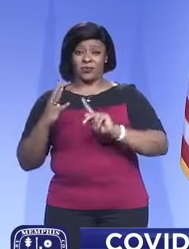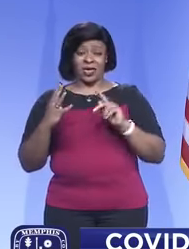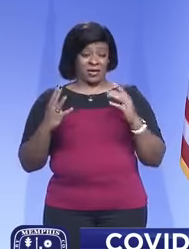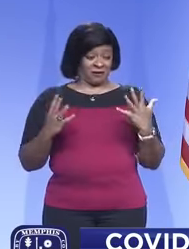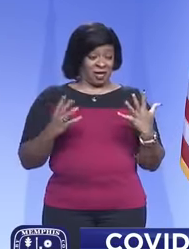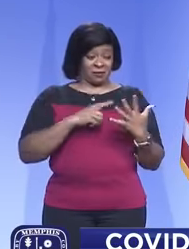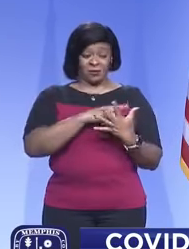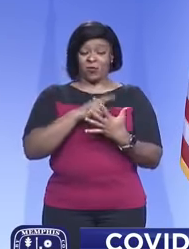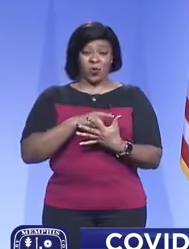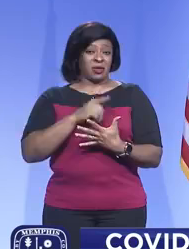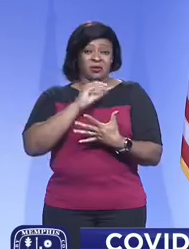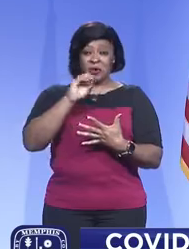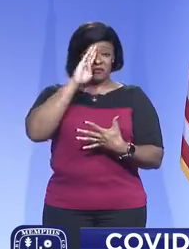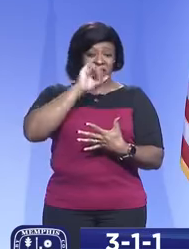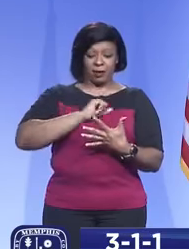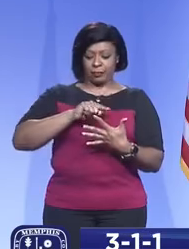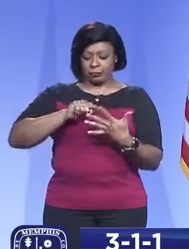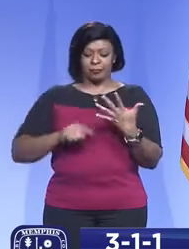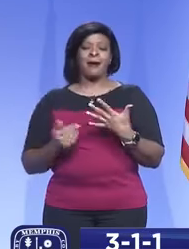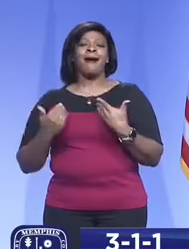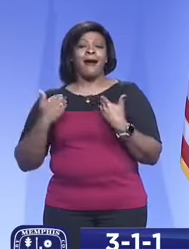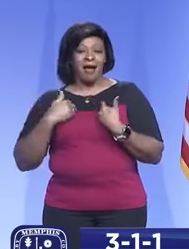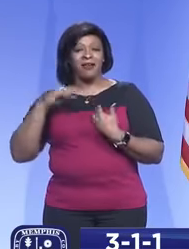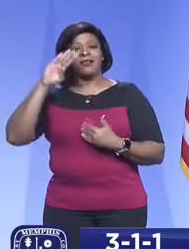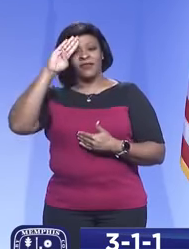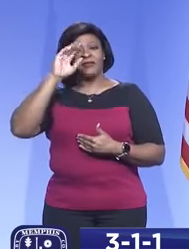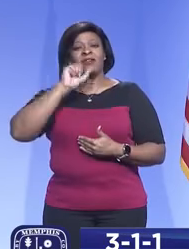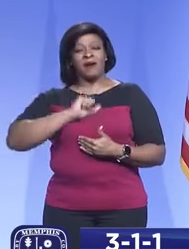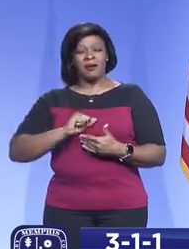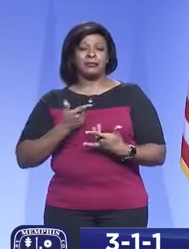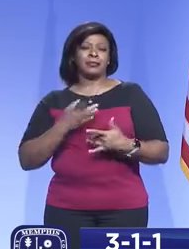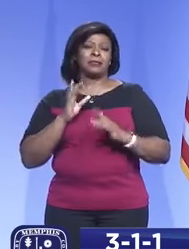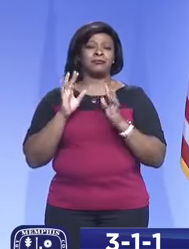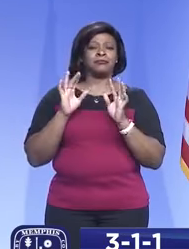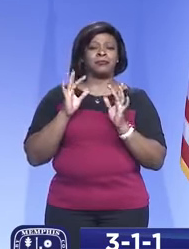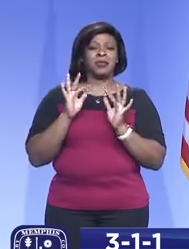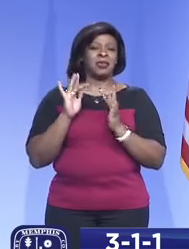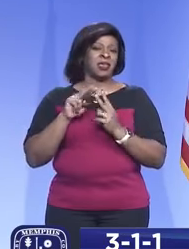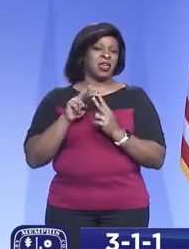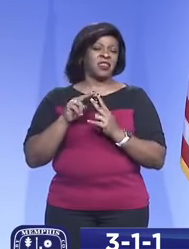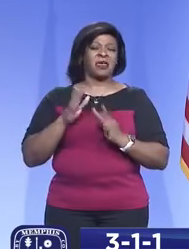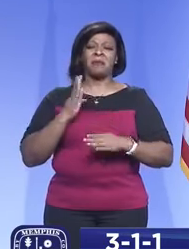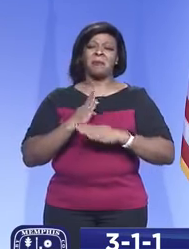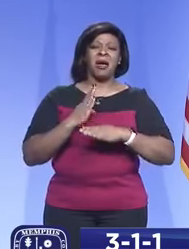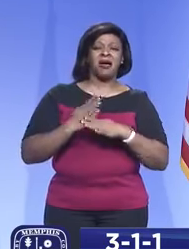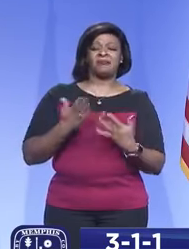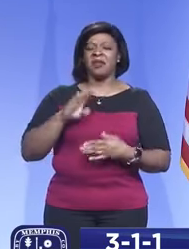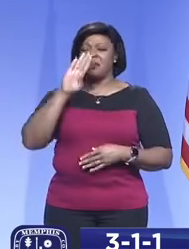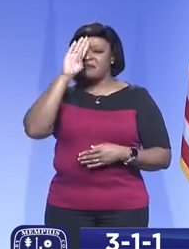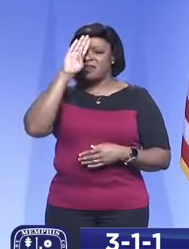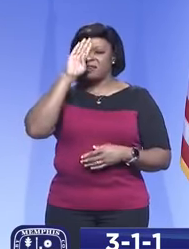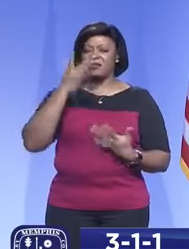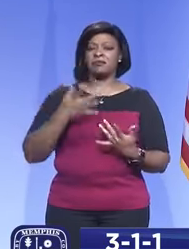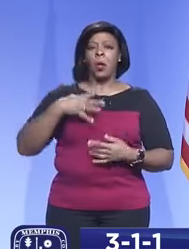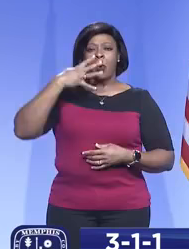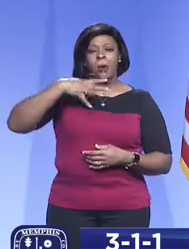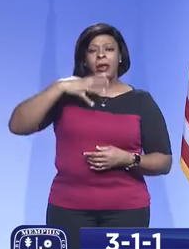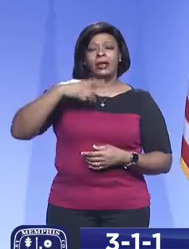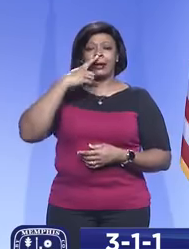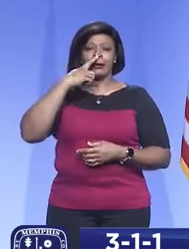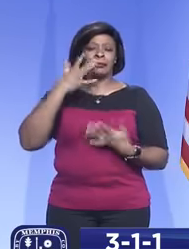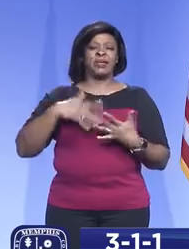people actually have symptoms. Those range from very mild symptoms, could be a fever, a runny